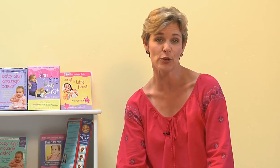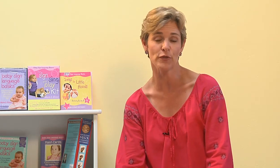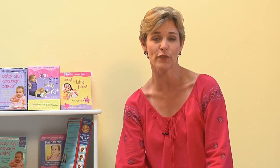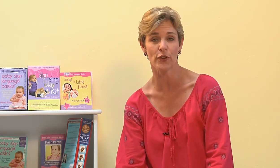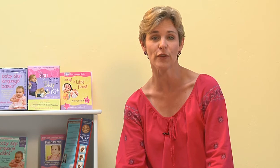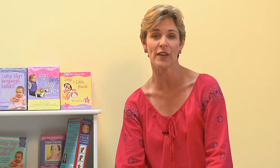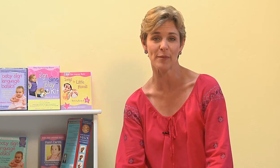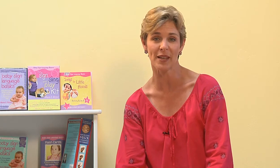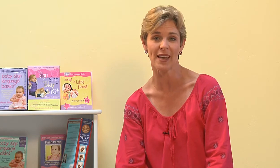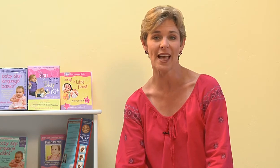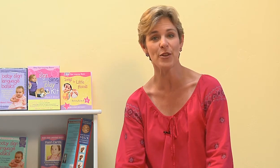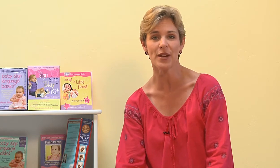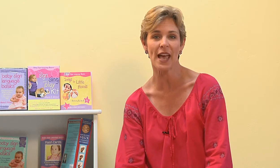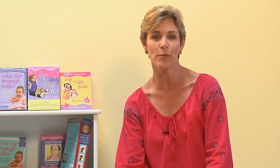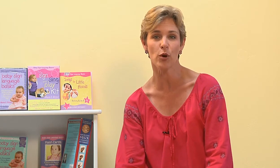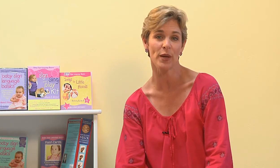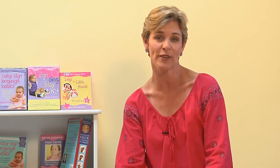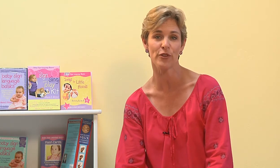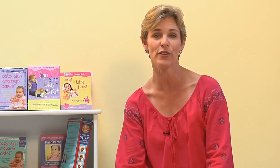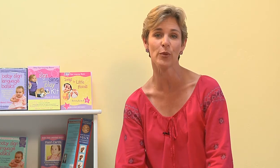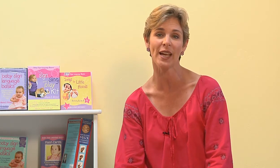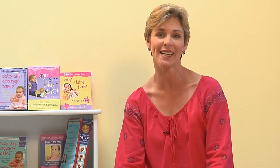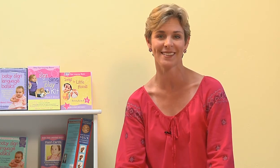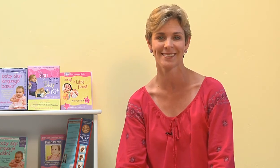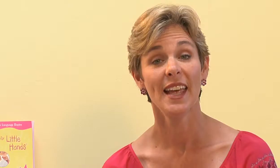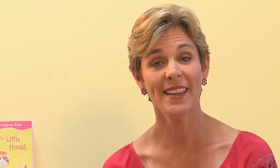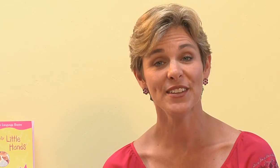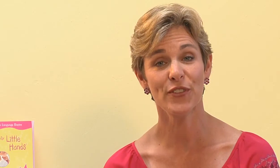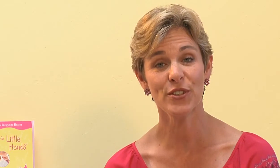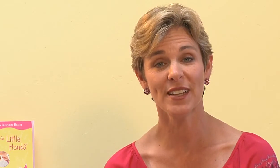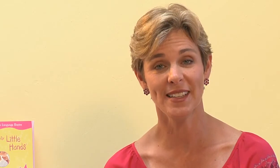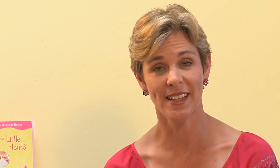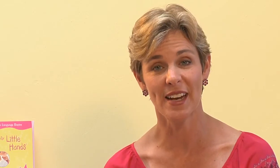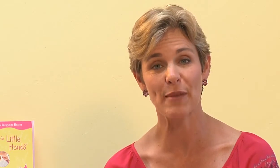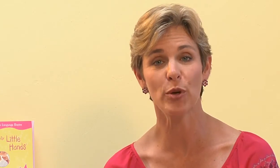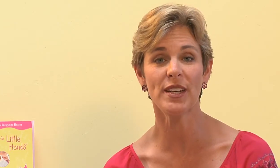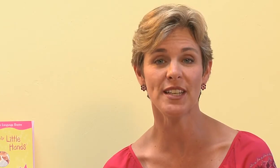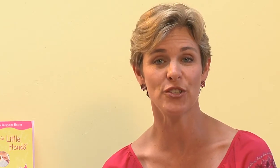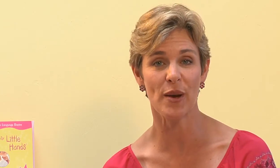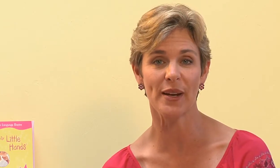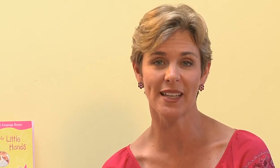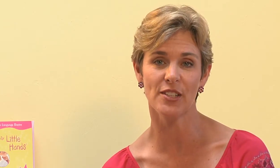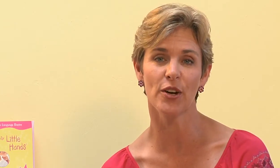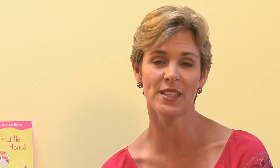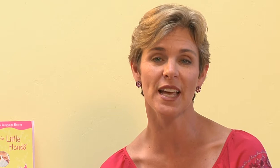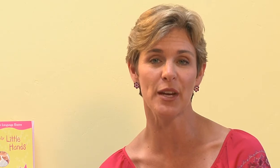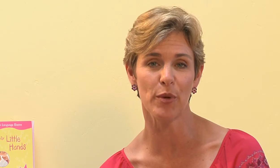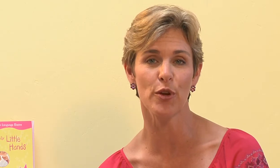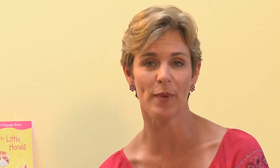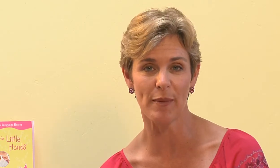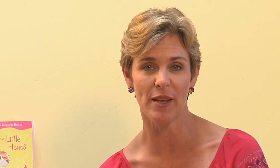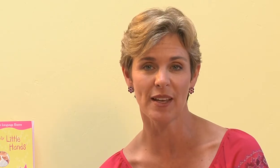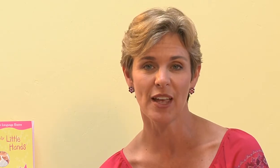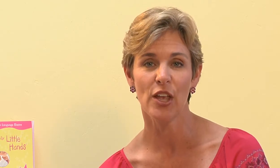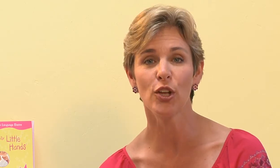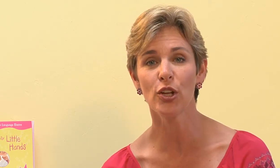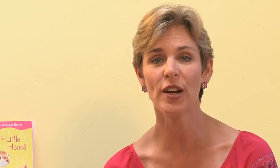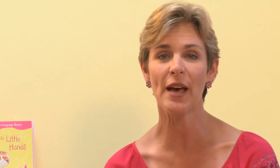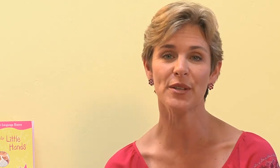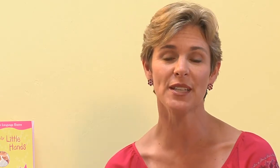useful for your family, and you can add more whenever you feel ready. In this first lesson, I'm going to teach you how to get started signing with your baby. You'll learn how to